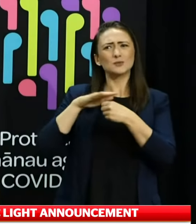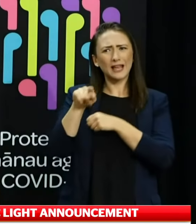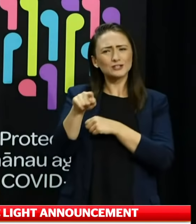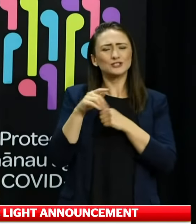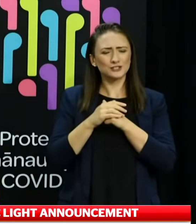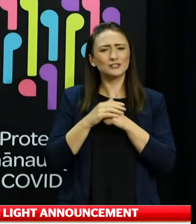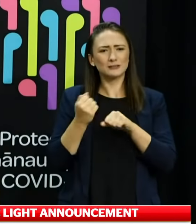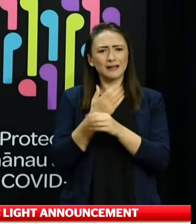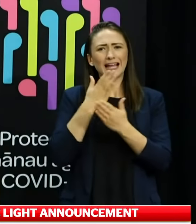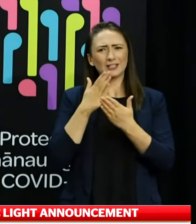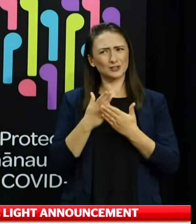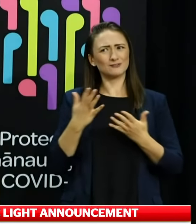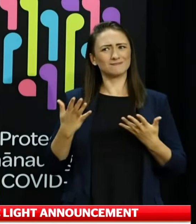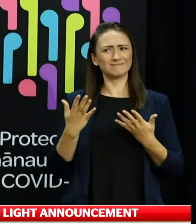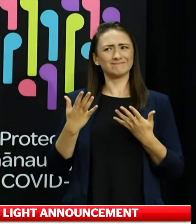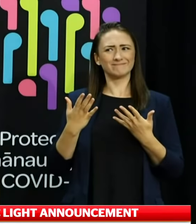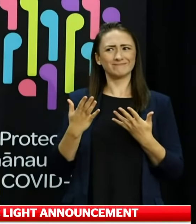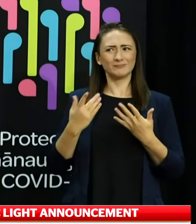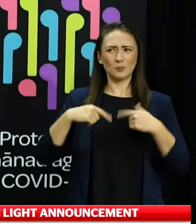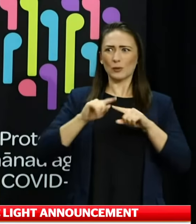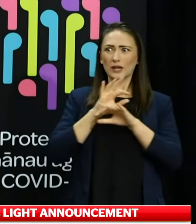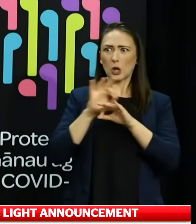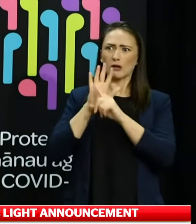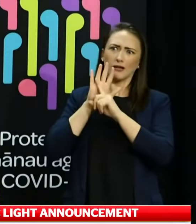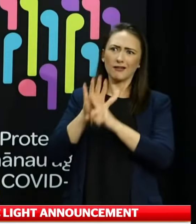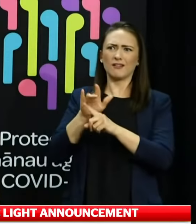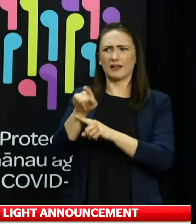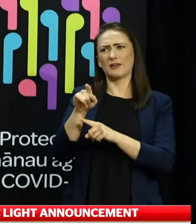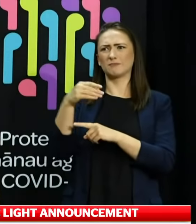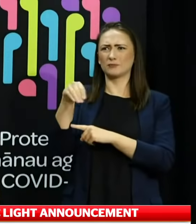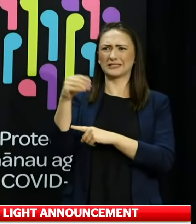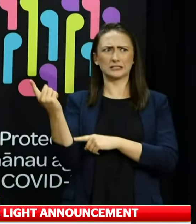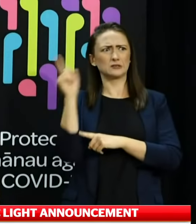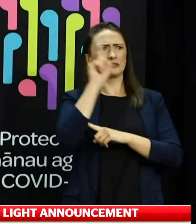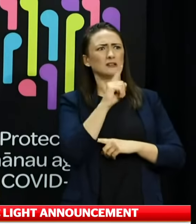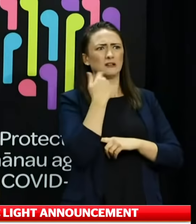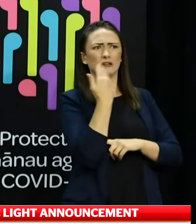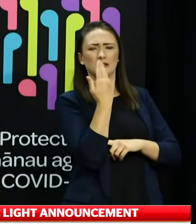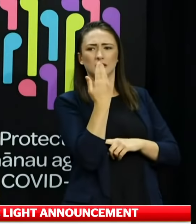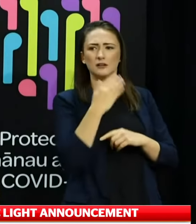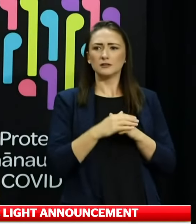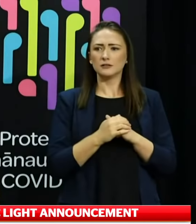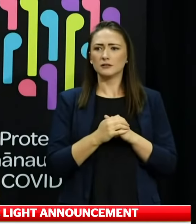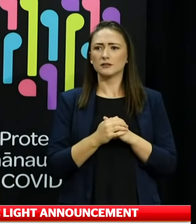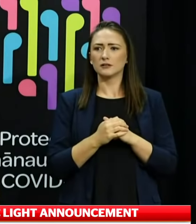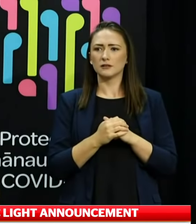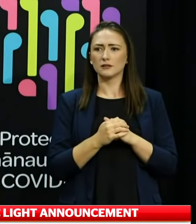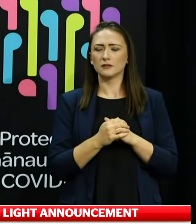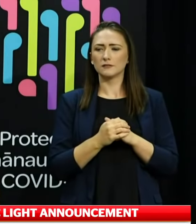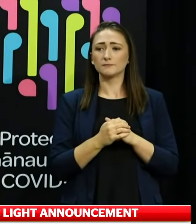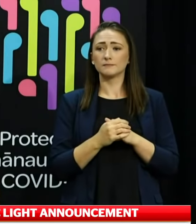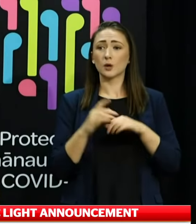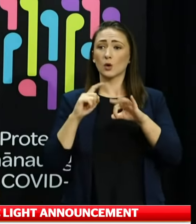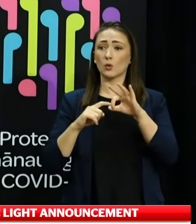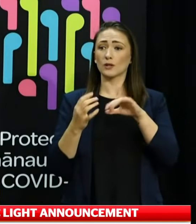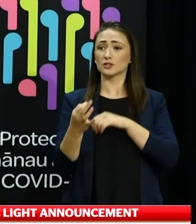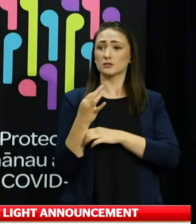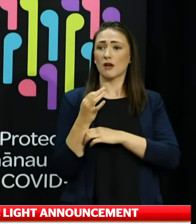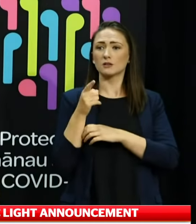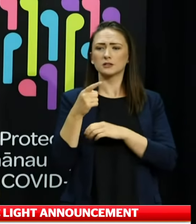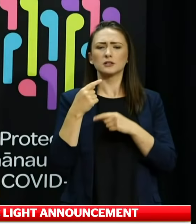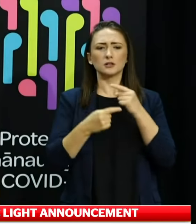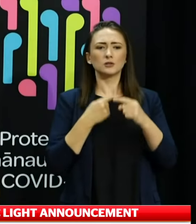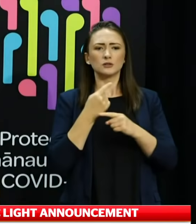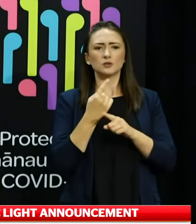that that motion has been put on Parliament's order paper. Can I just go back to the traffic lights? So what consultation did you have with Māori,